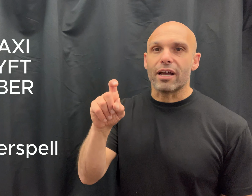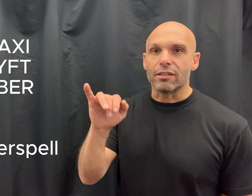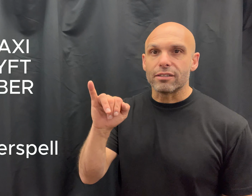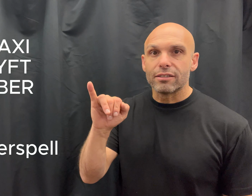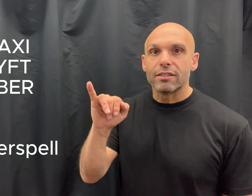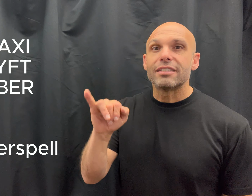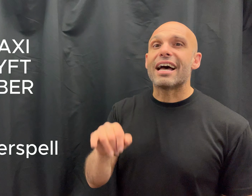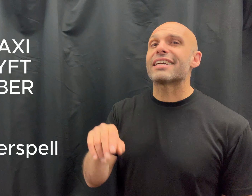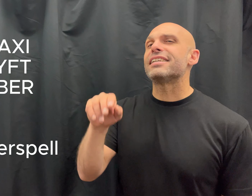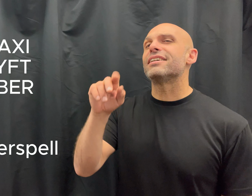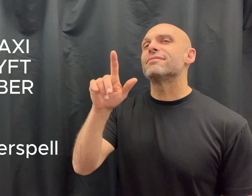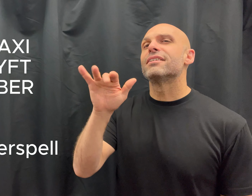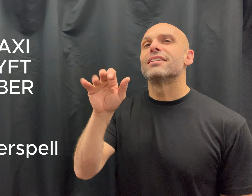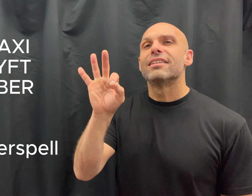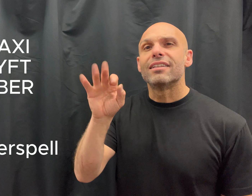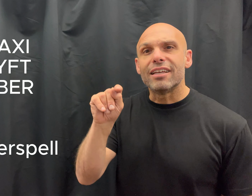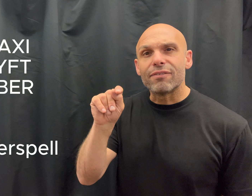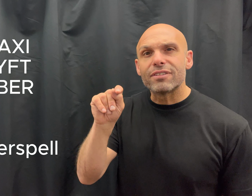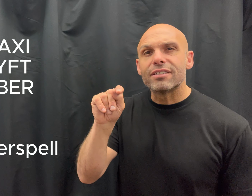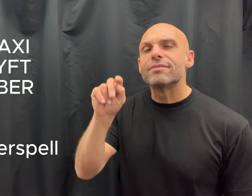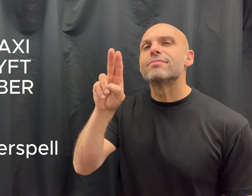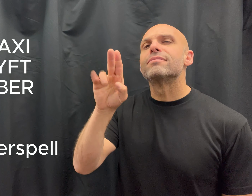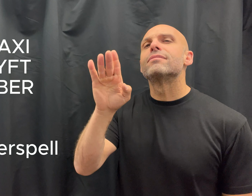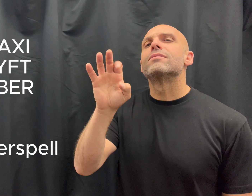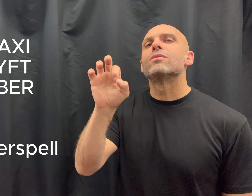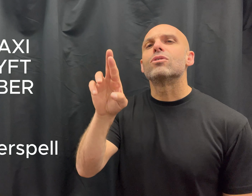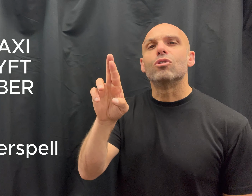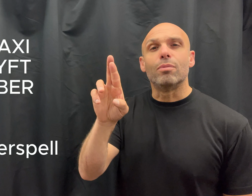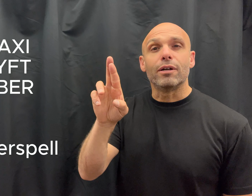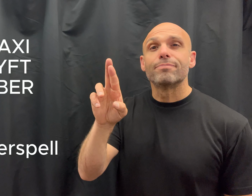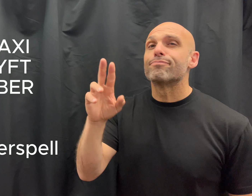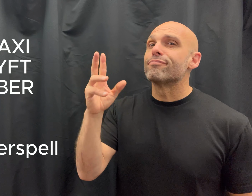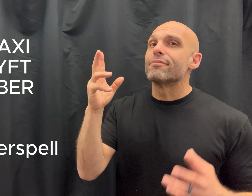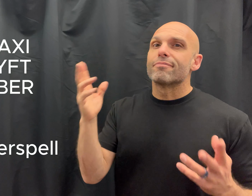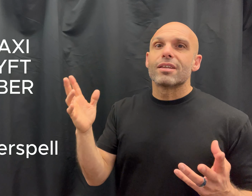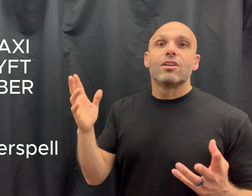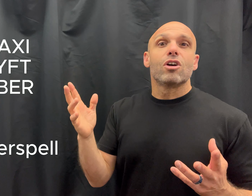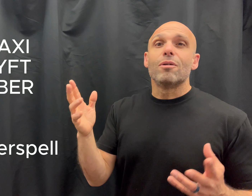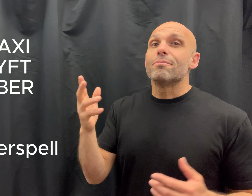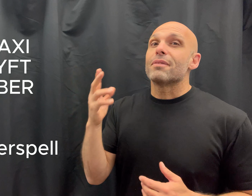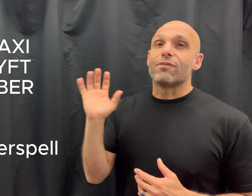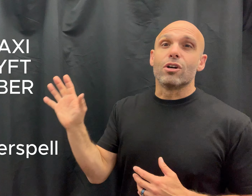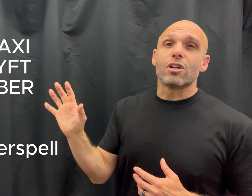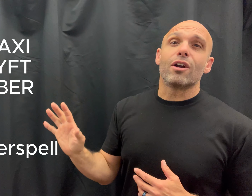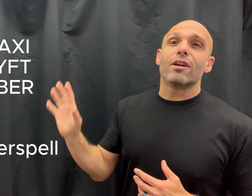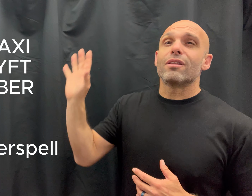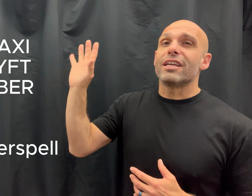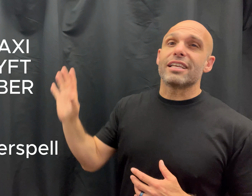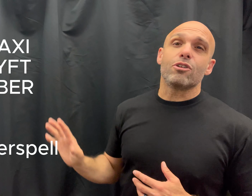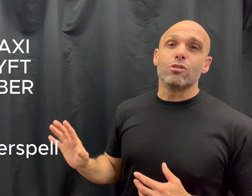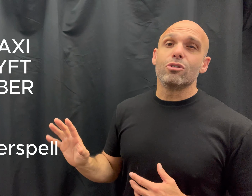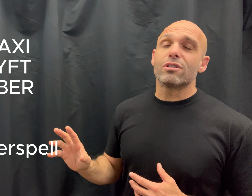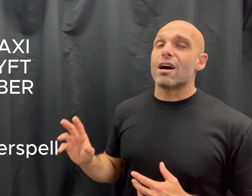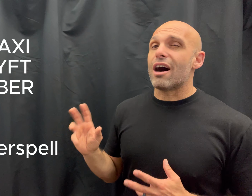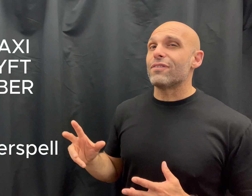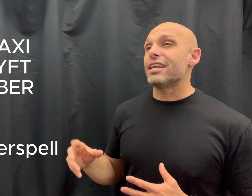spelled. Taxi, Lyft, Uber. So if those are things that you use often and you're